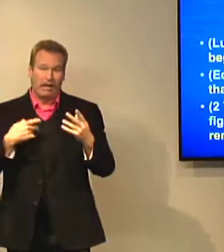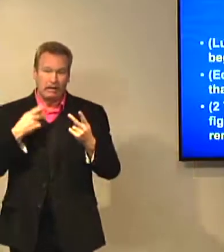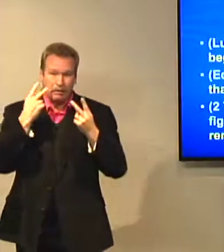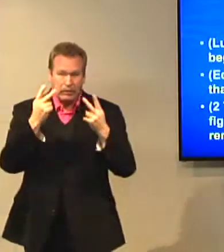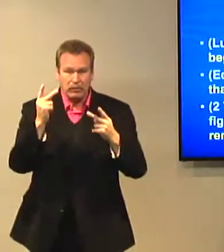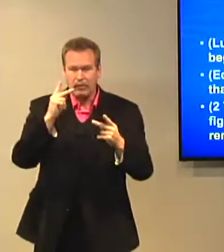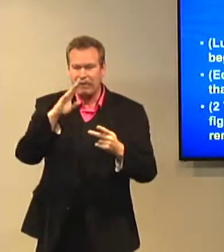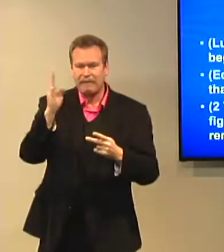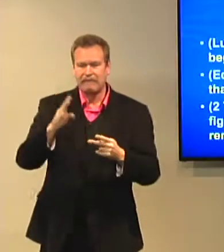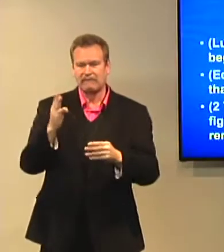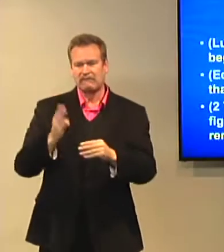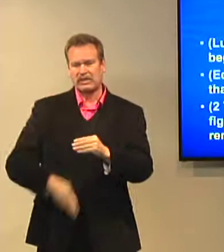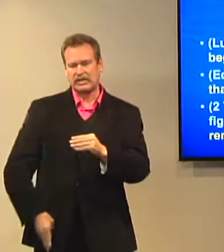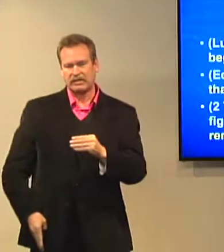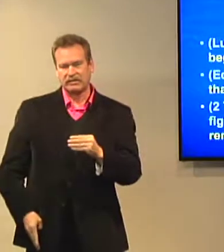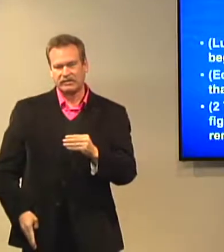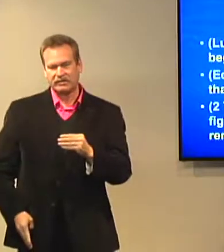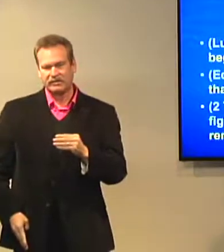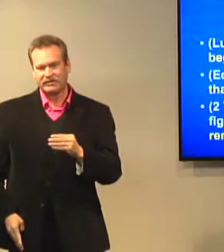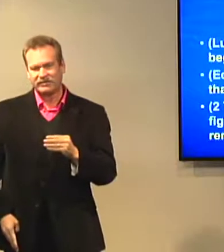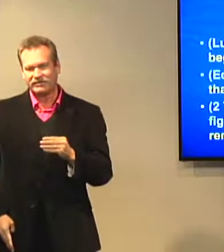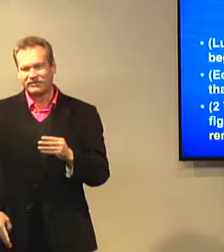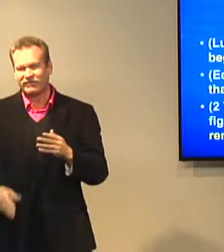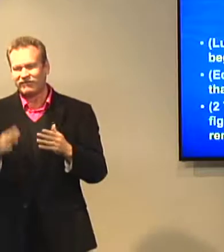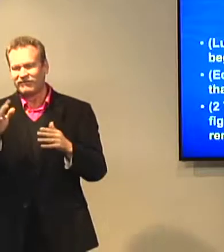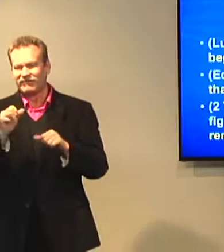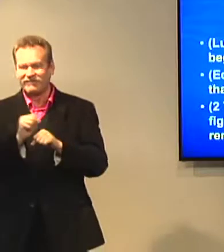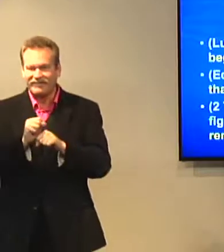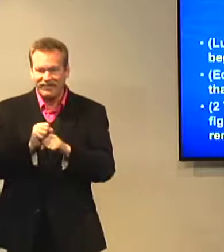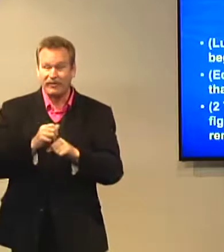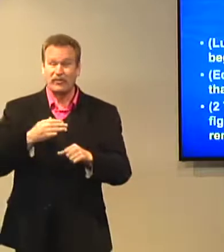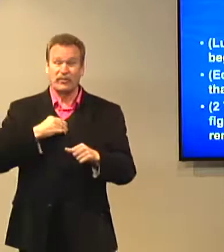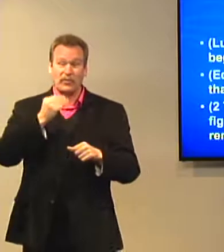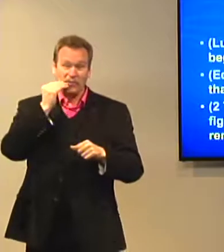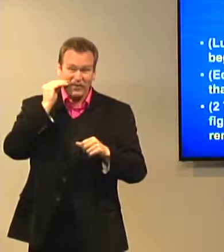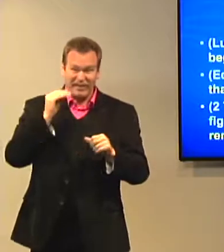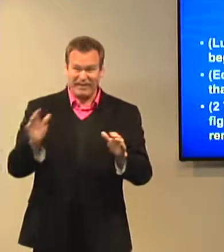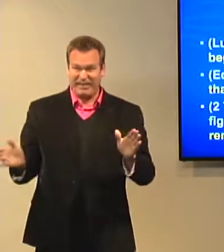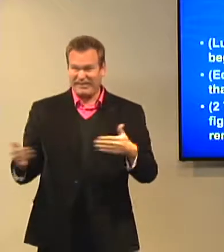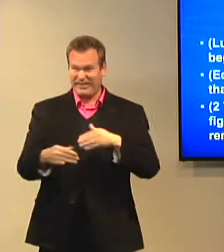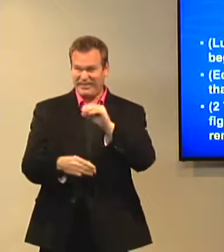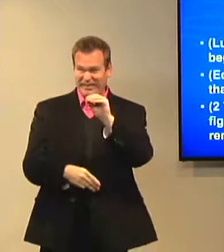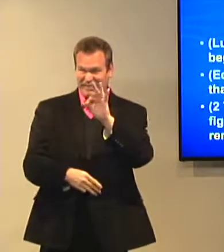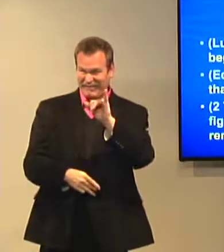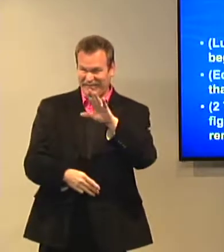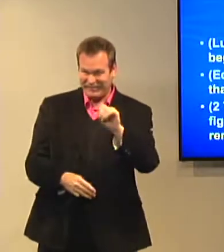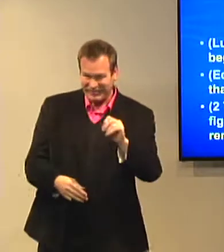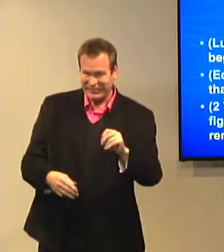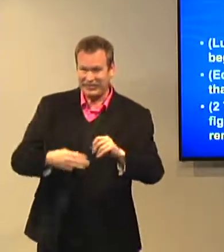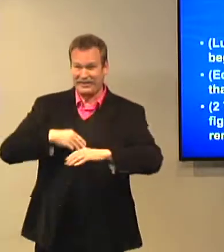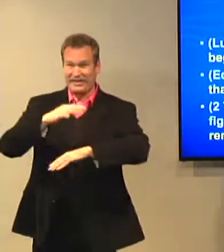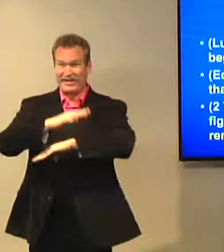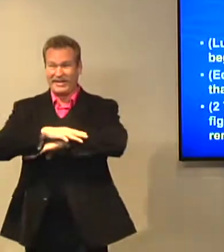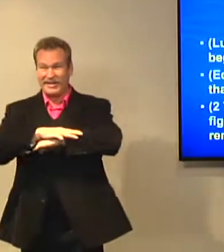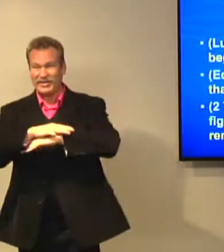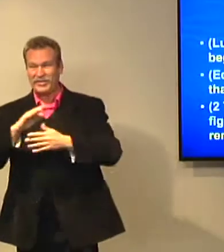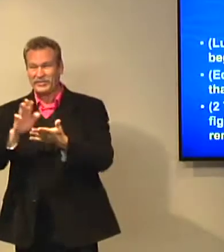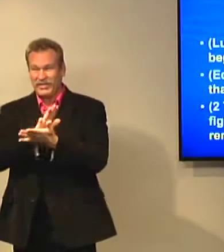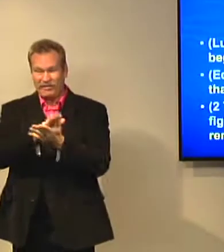you need to finish. And I see many, many people not completing their walk with God. For example, my office, you